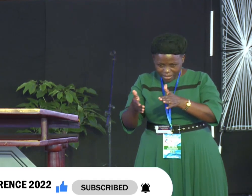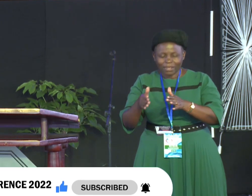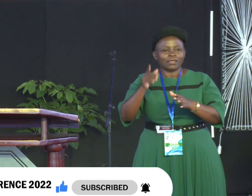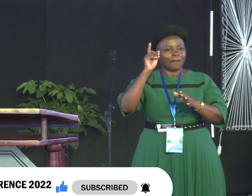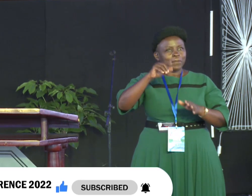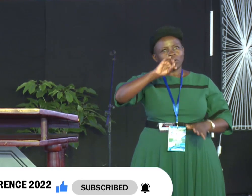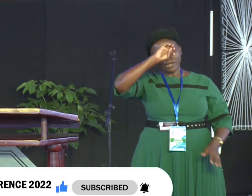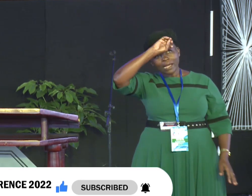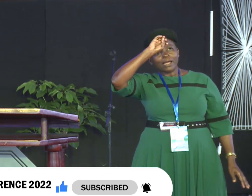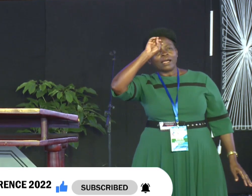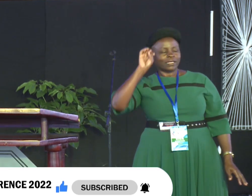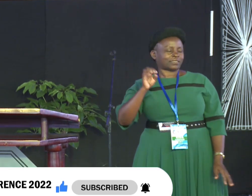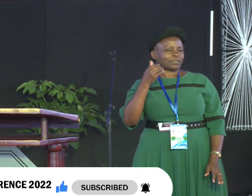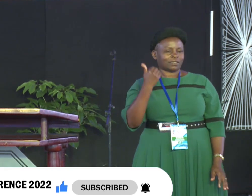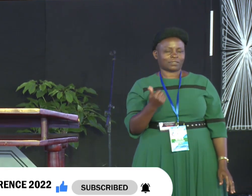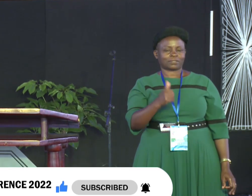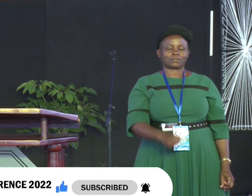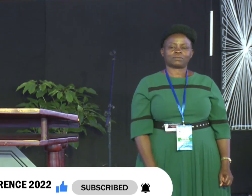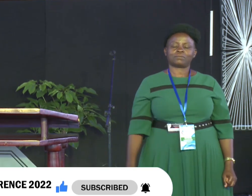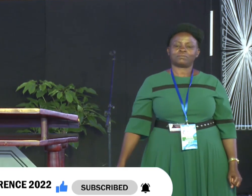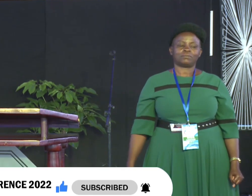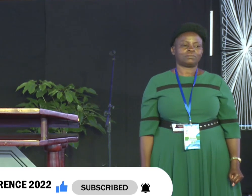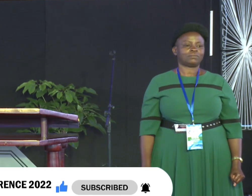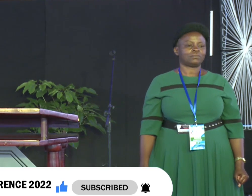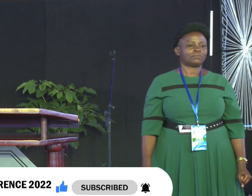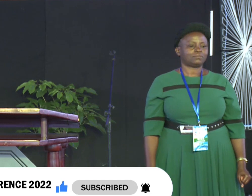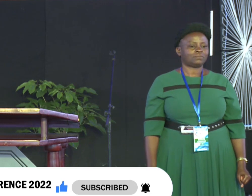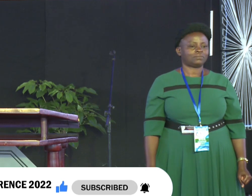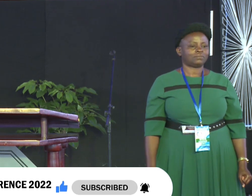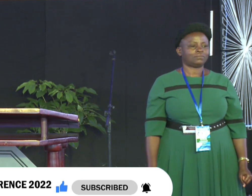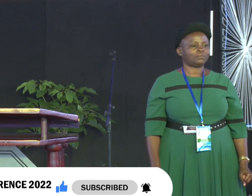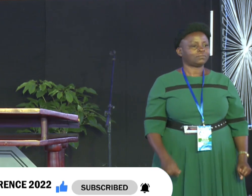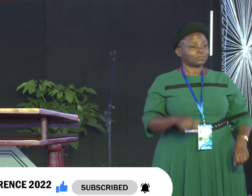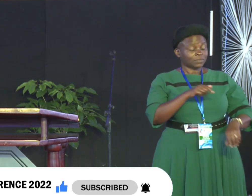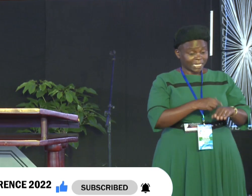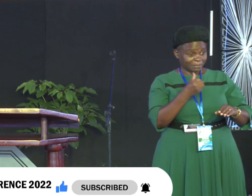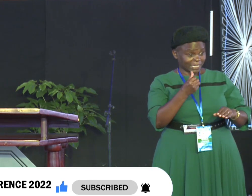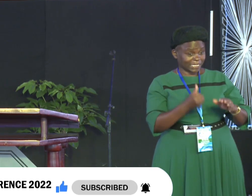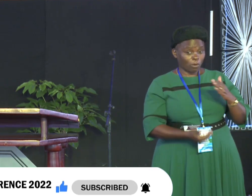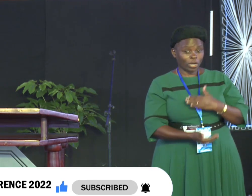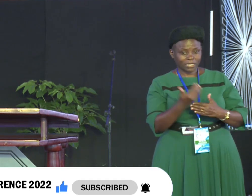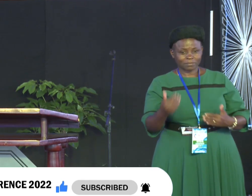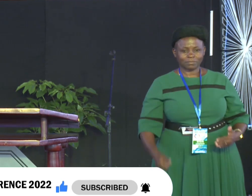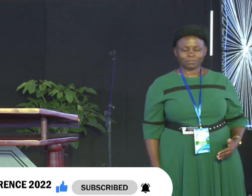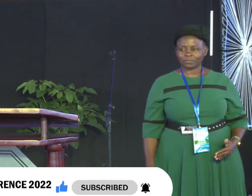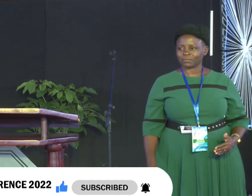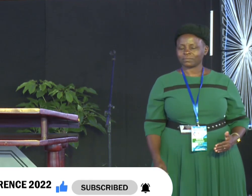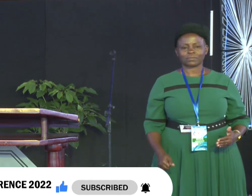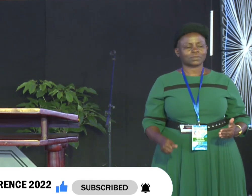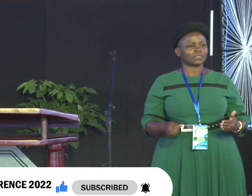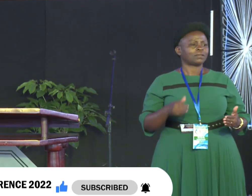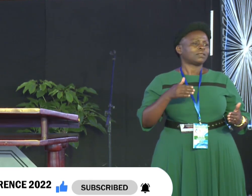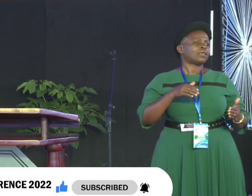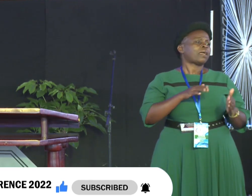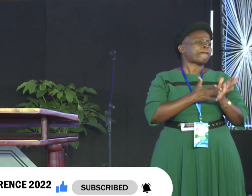I started at midnight and I finished from Chronicles to Esther. 12 zokumacha. At 6 a.m. For Bible is